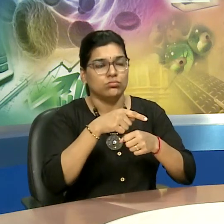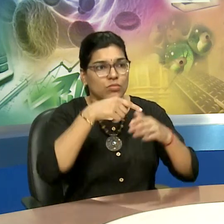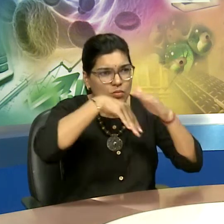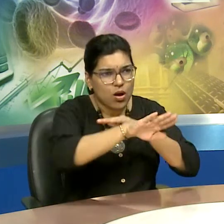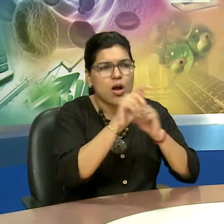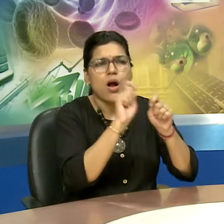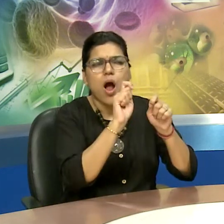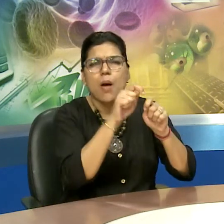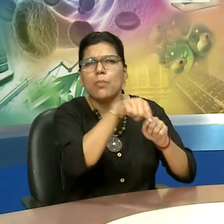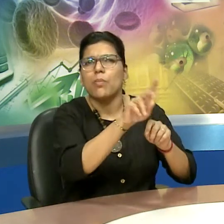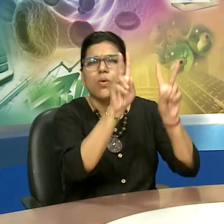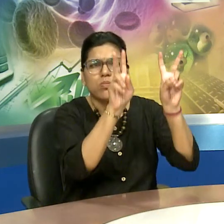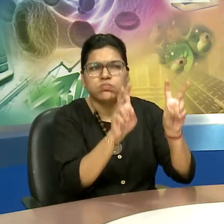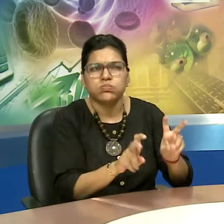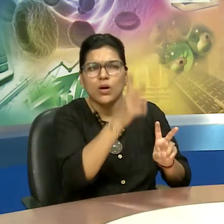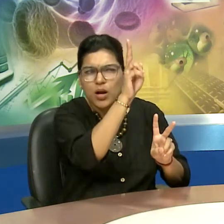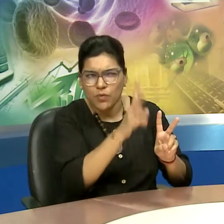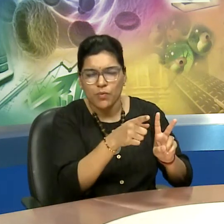the Constitution